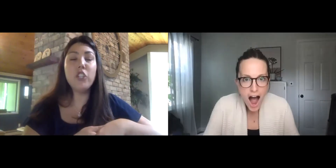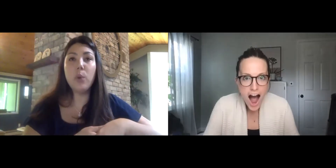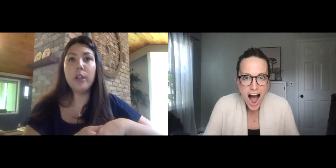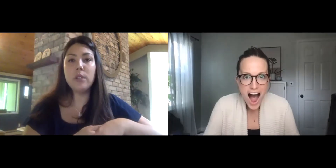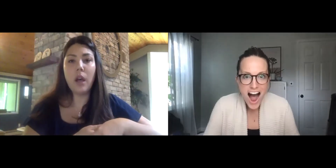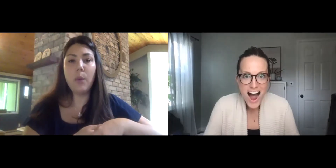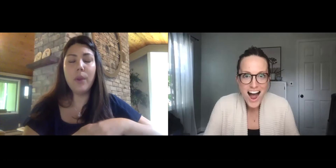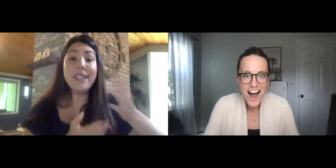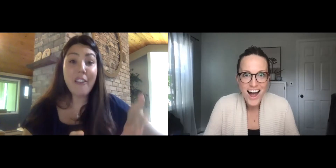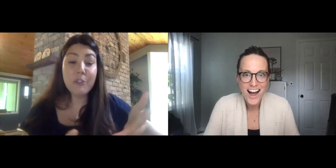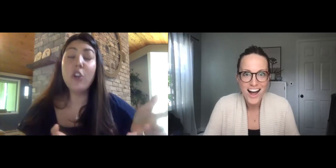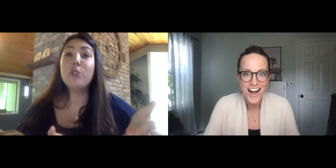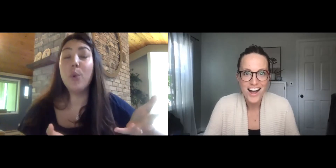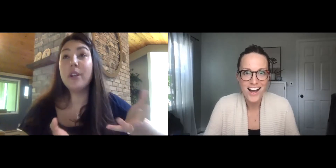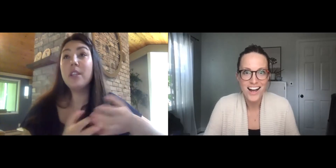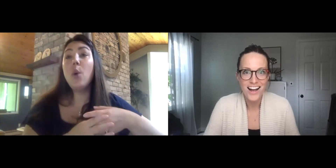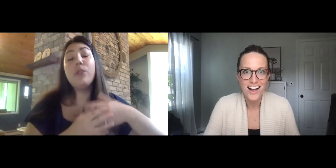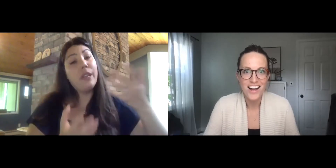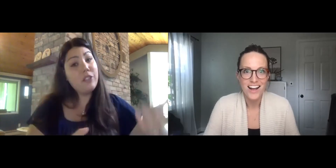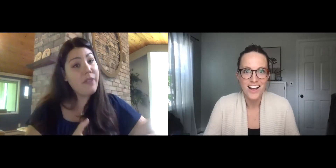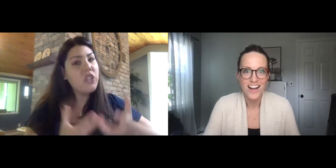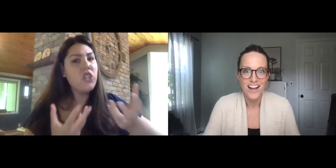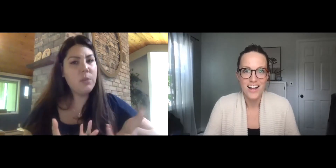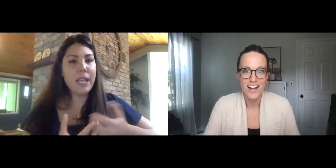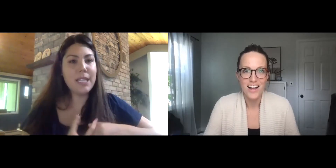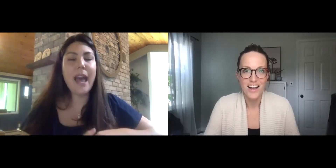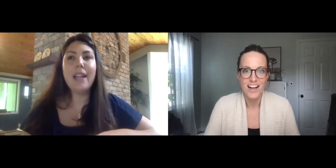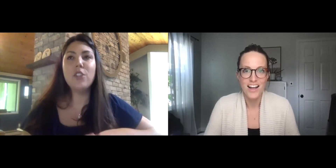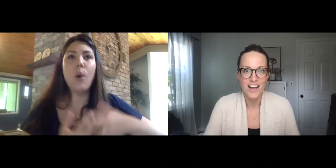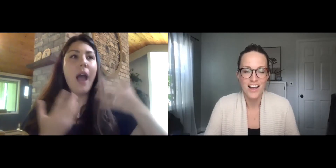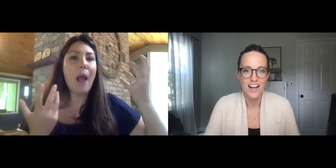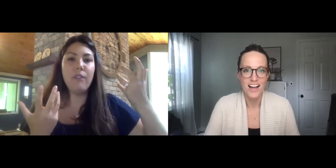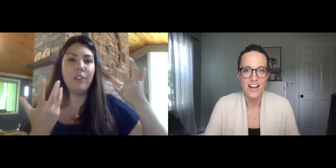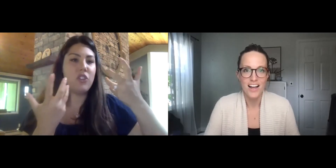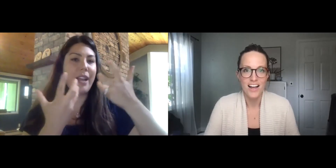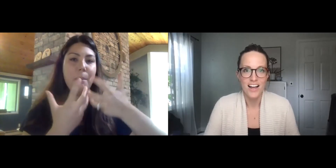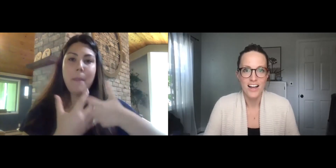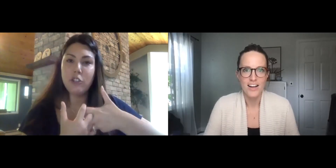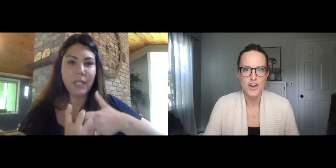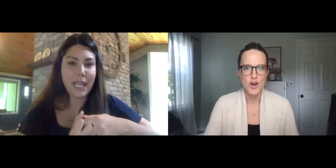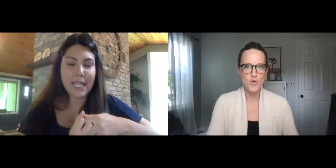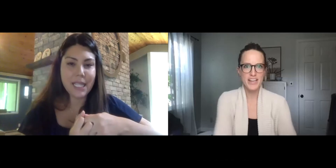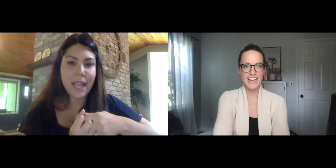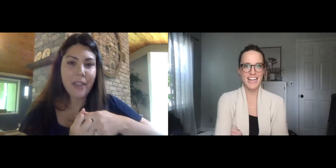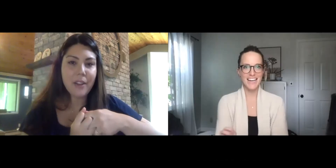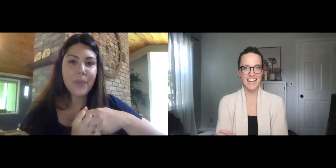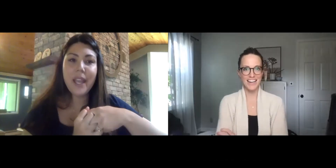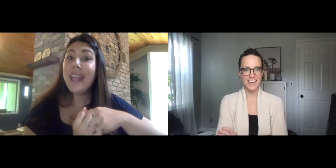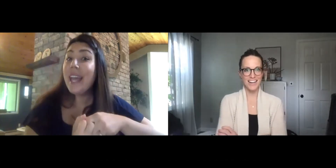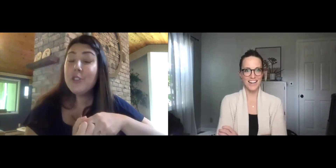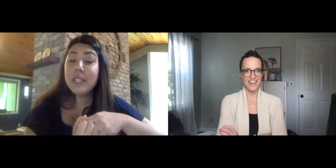and she works with the deaf, but she also works with early intervention. She's big into that. And so our fields just kind of mesh really nicely